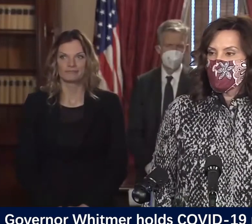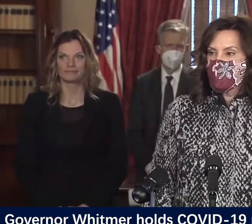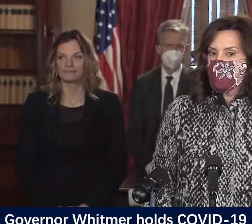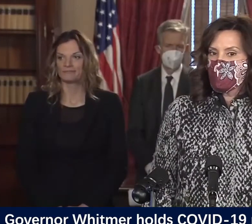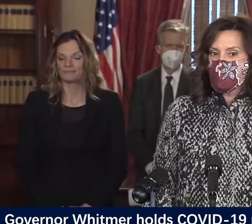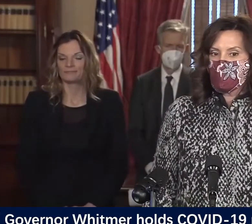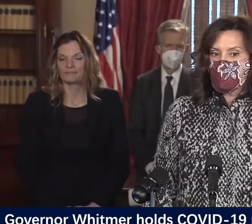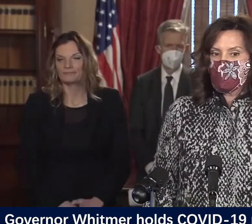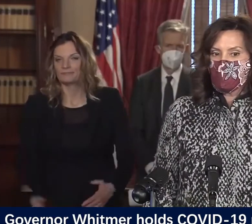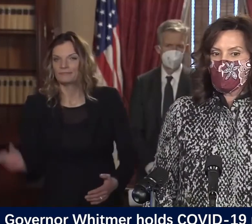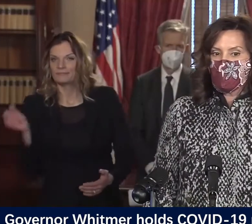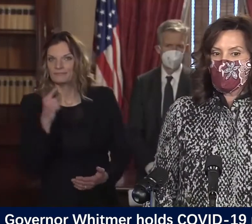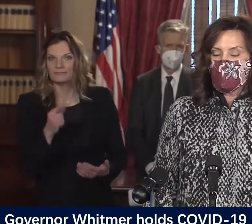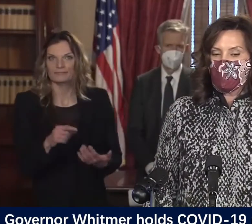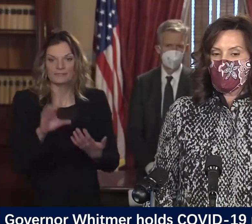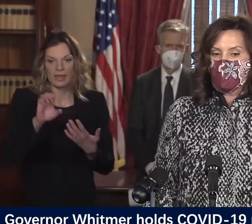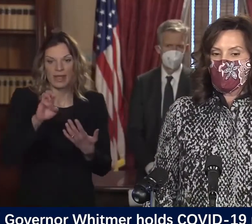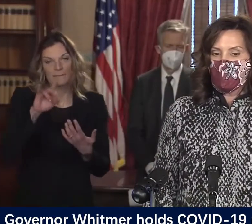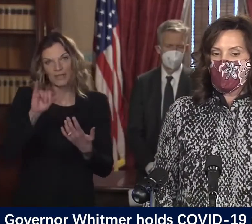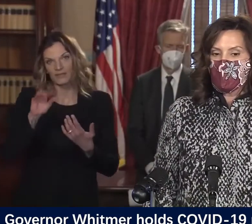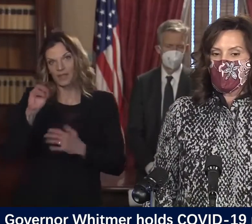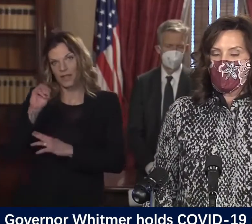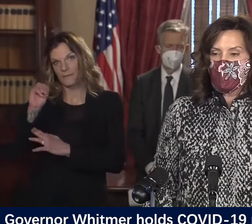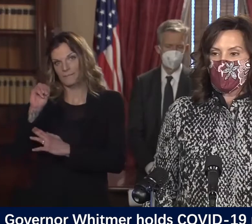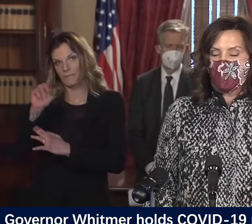Okay, Governor, the next question will come from Emily with MLive.